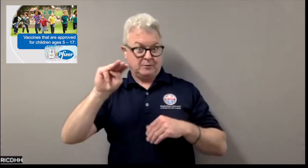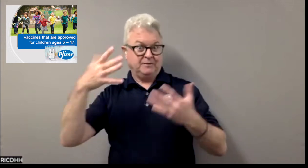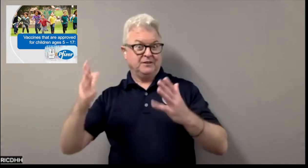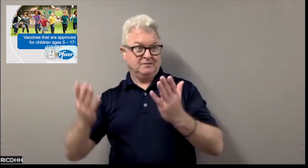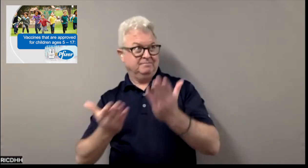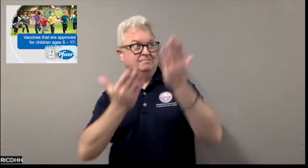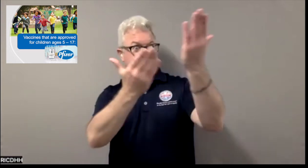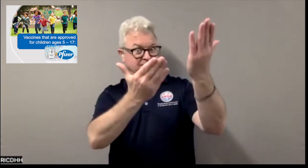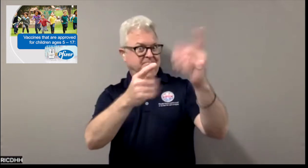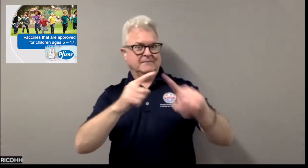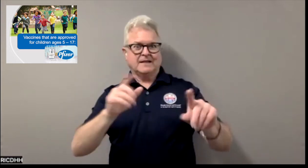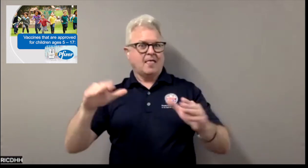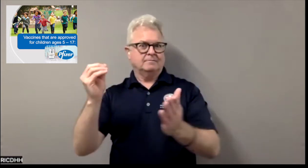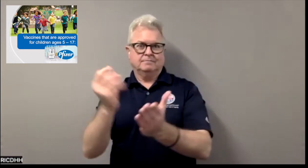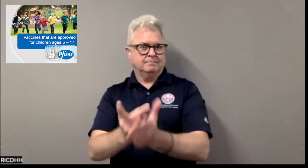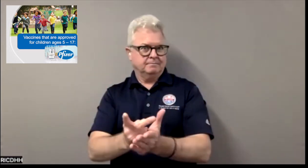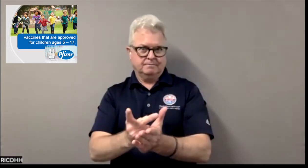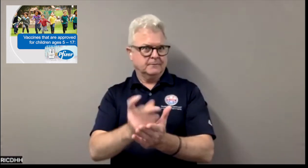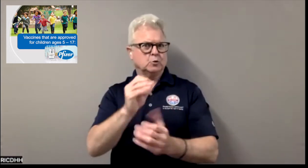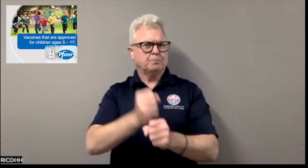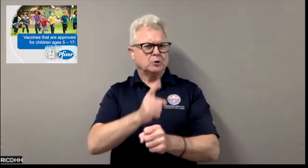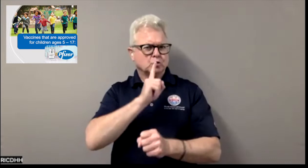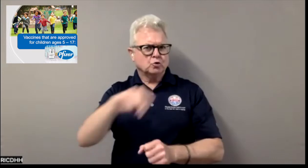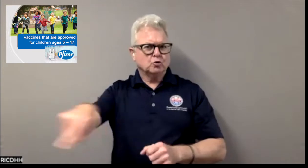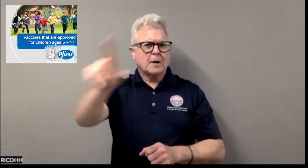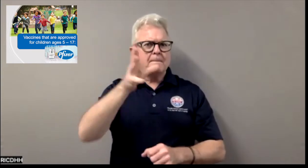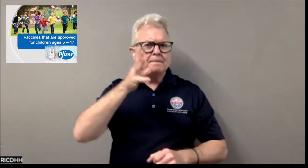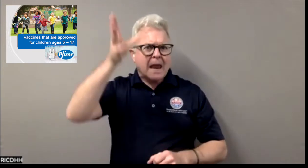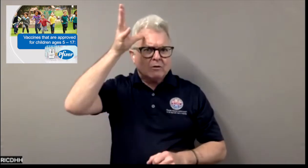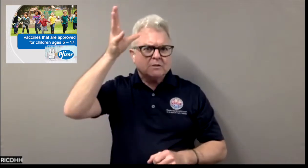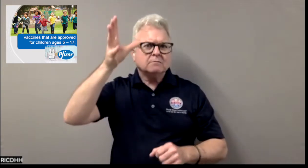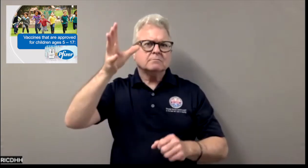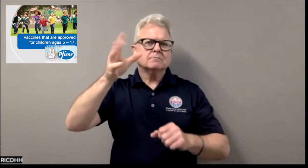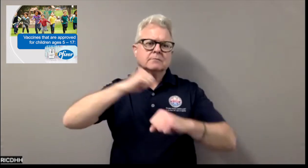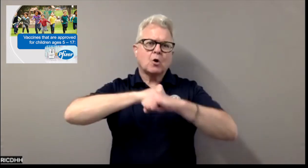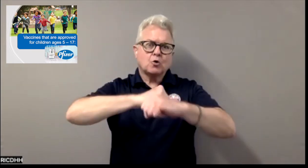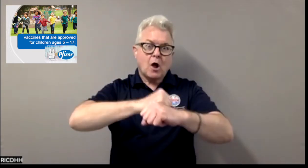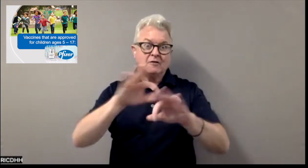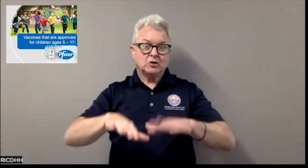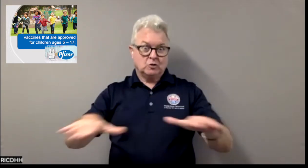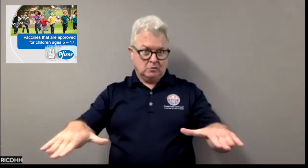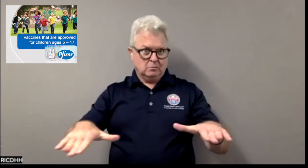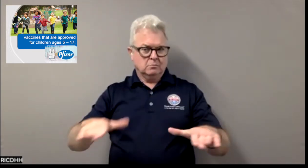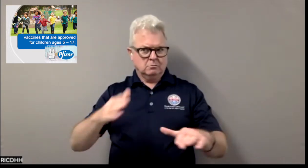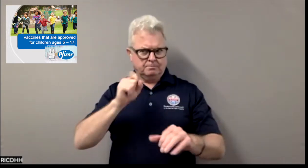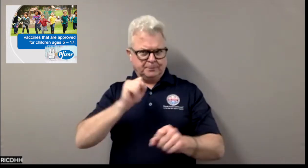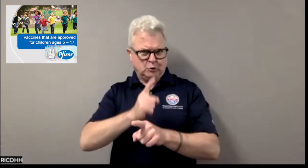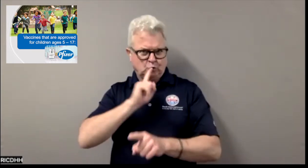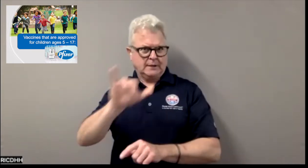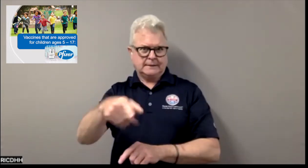Pfizer. Moderna has not been approved. They have submitted their work and research. It is still under review. So those of